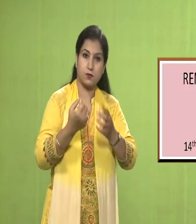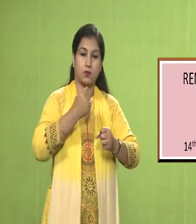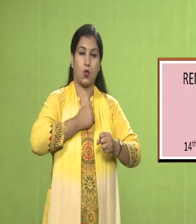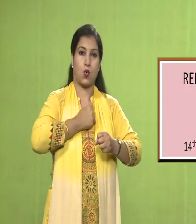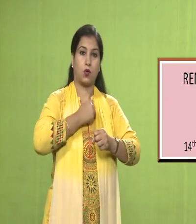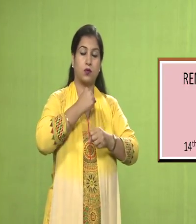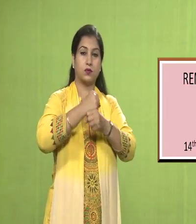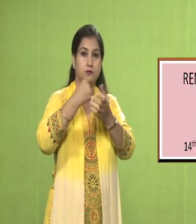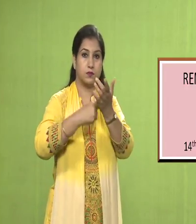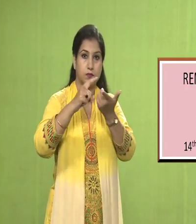Roman culture.